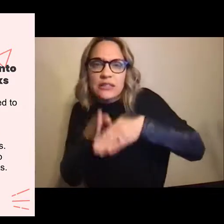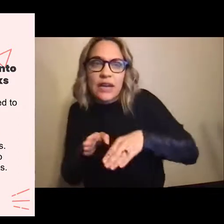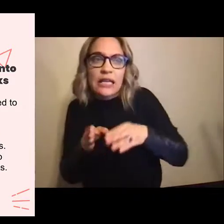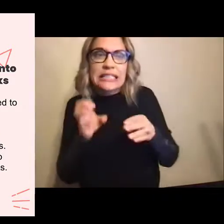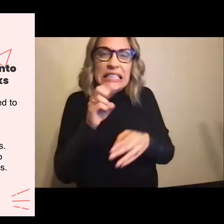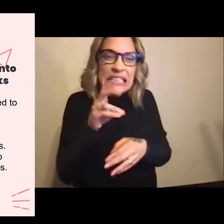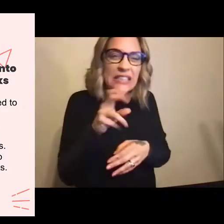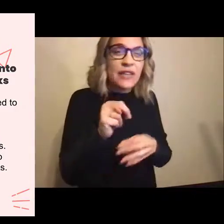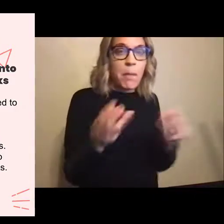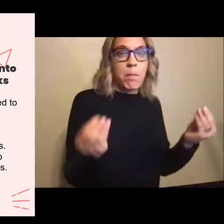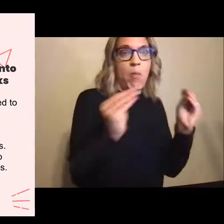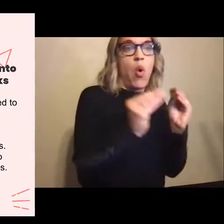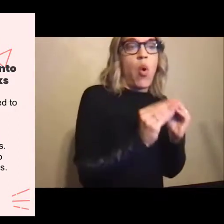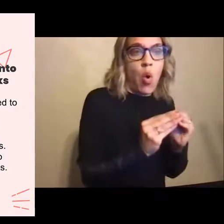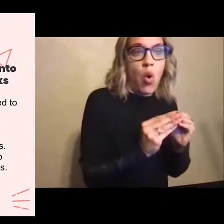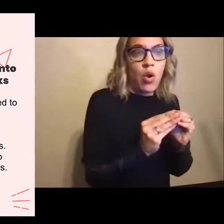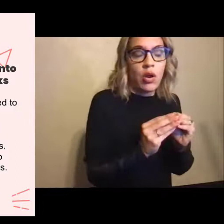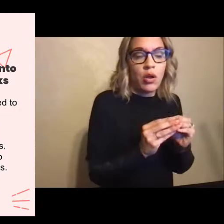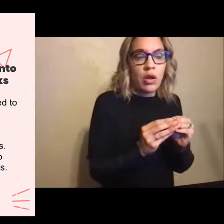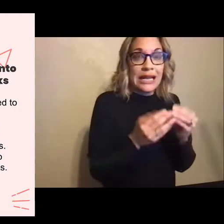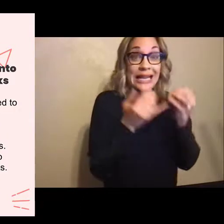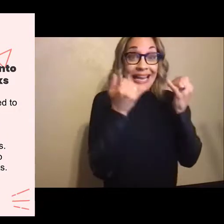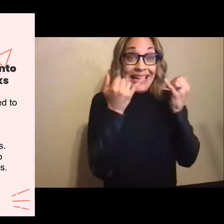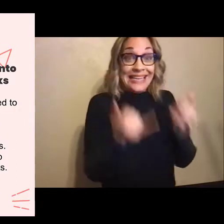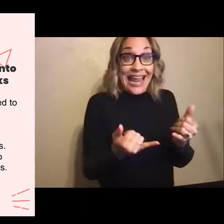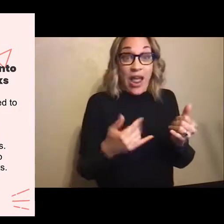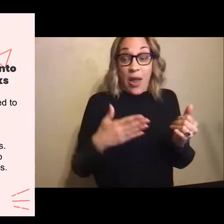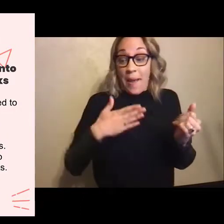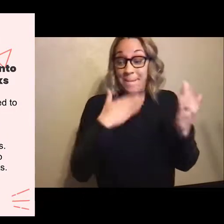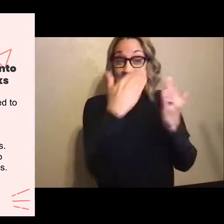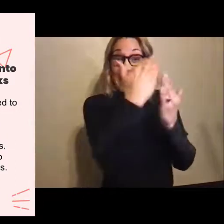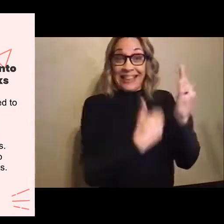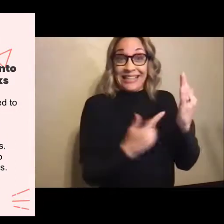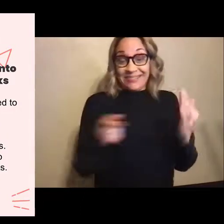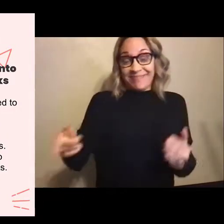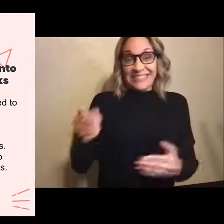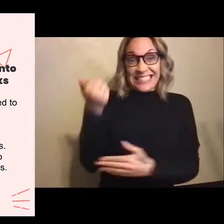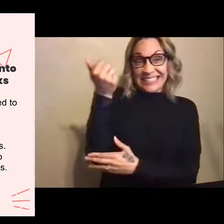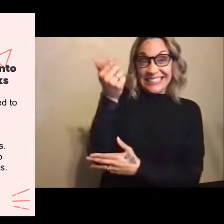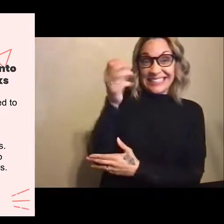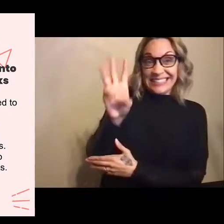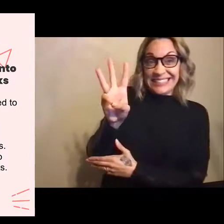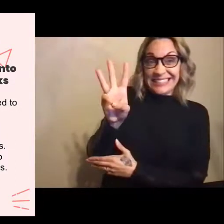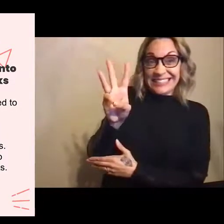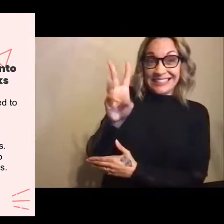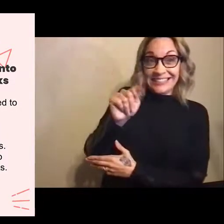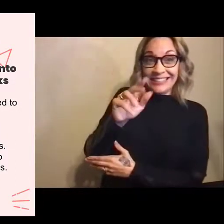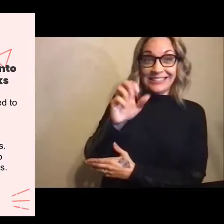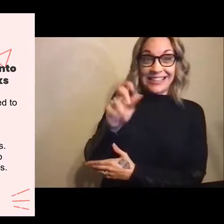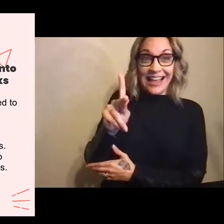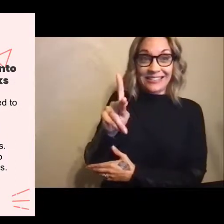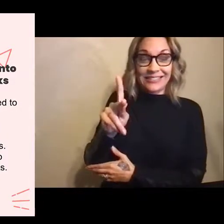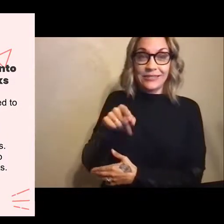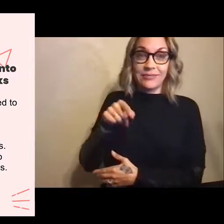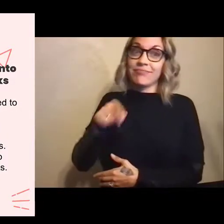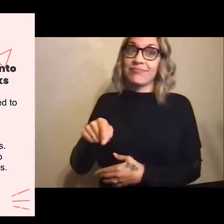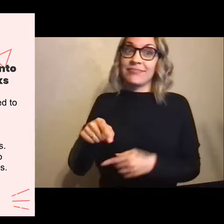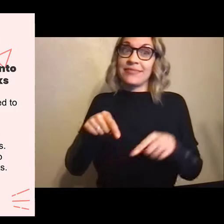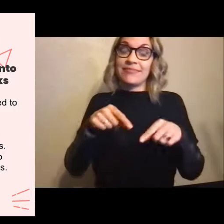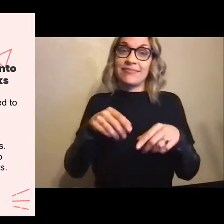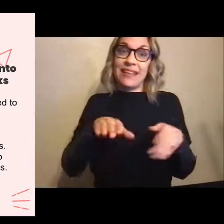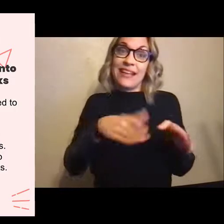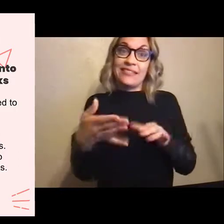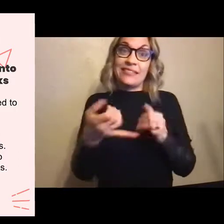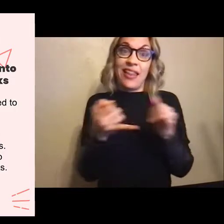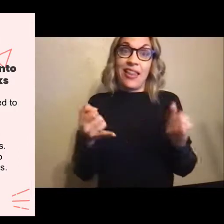And I've got it laid out all on one page, but I divided them down, or broke them down, if you will, even more. And my